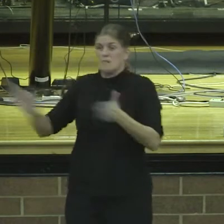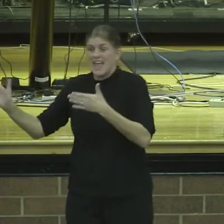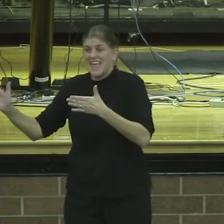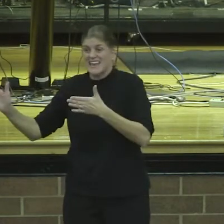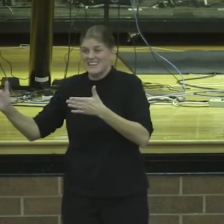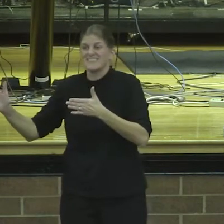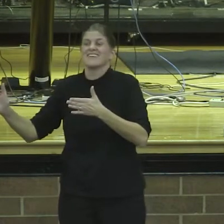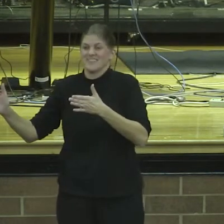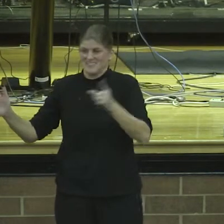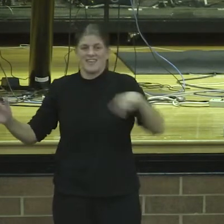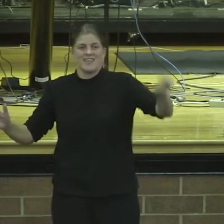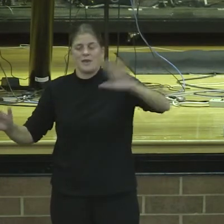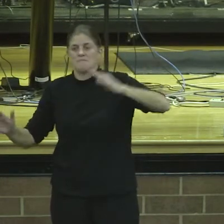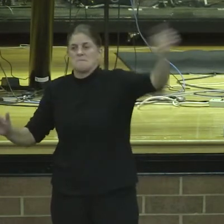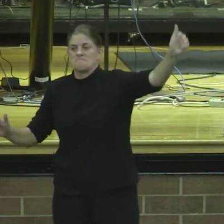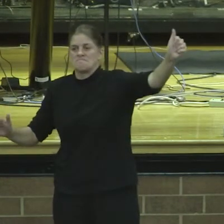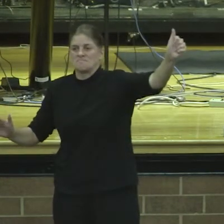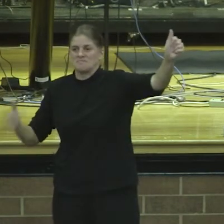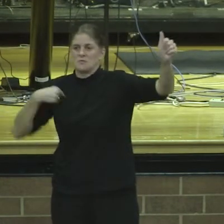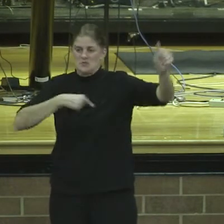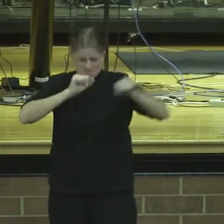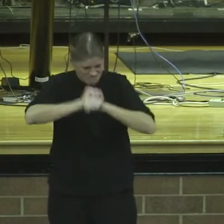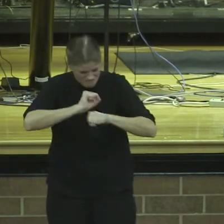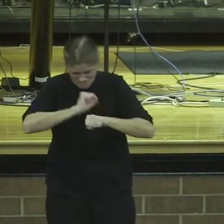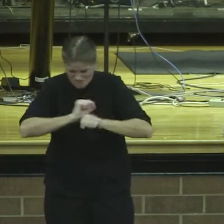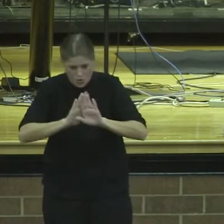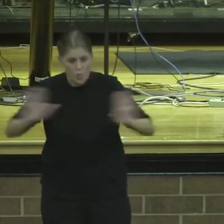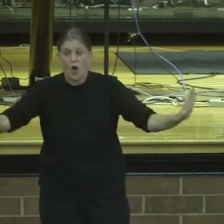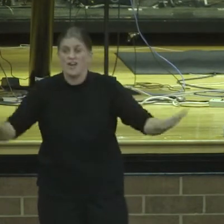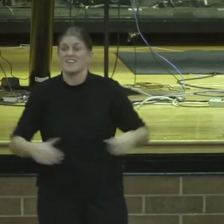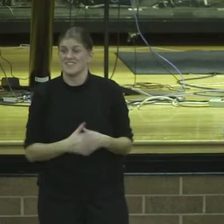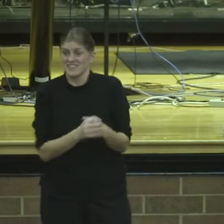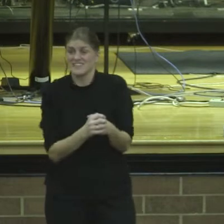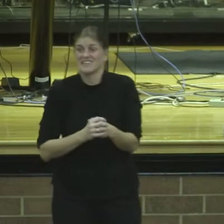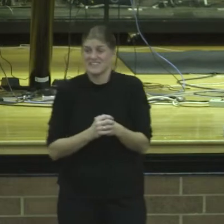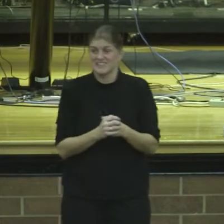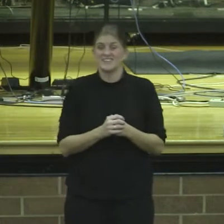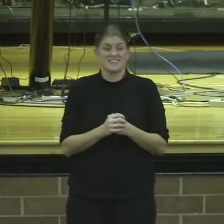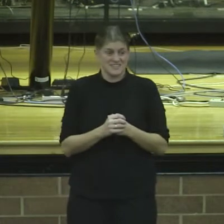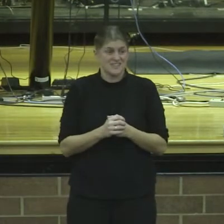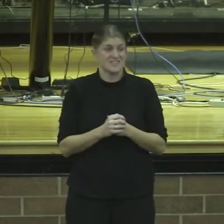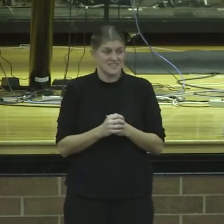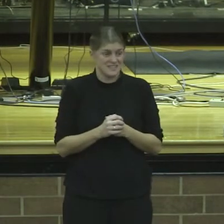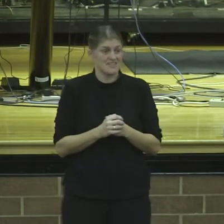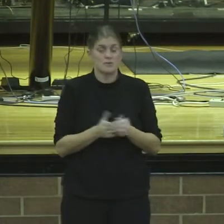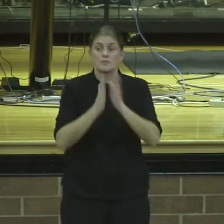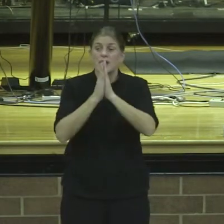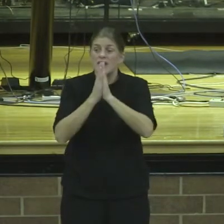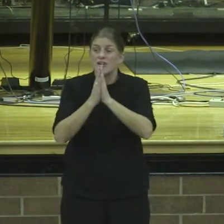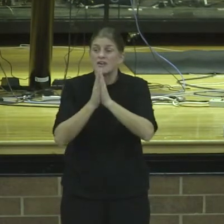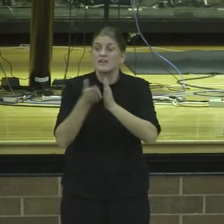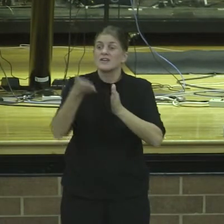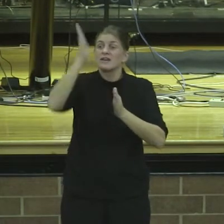all returned to the wall, each to his work." Through prayer, God gave Nehemiah a